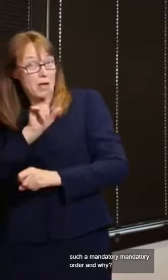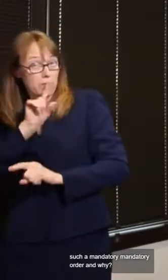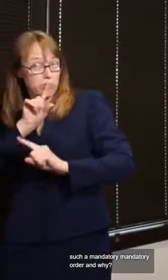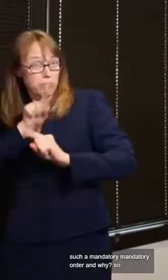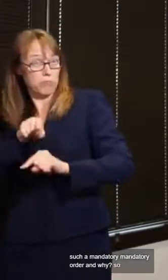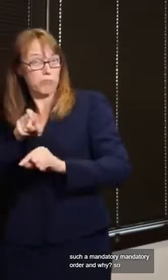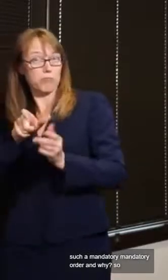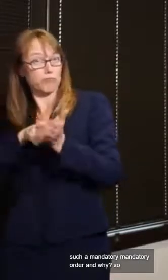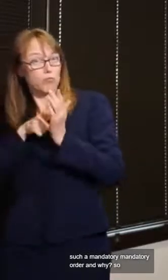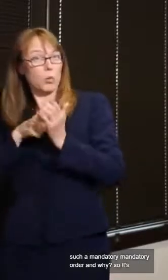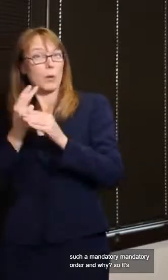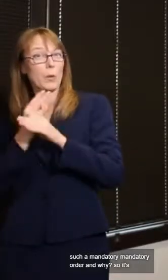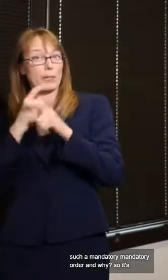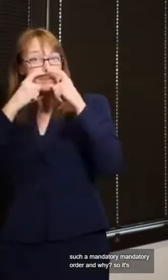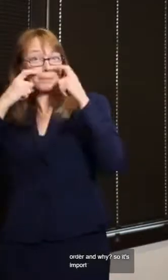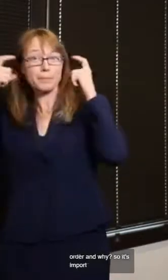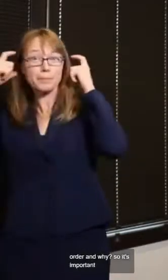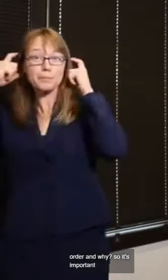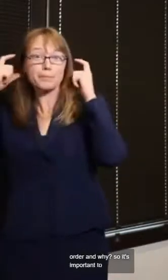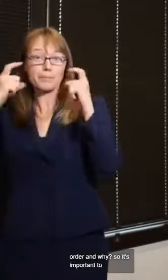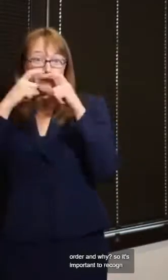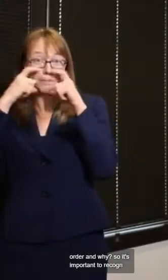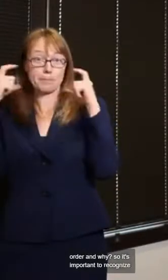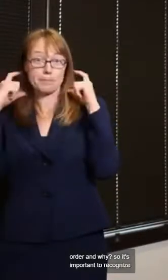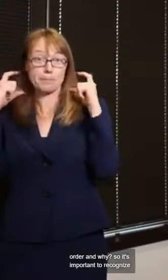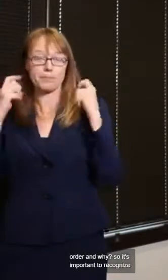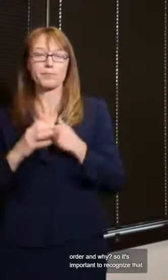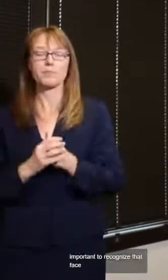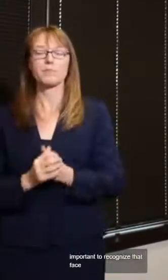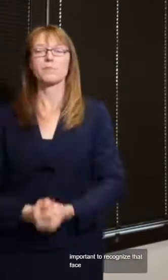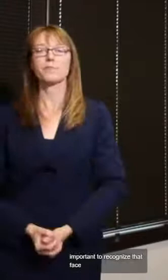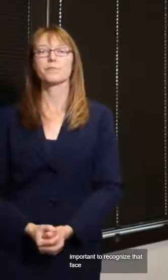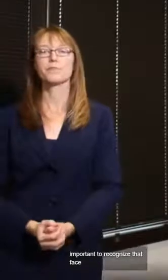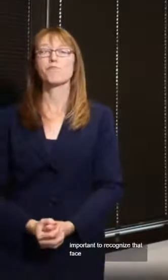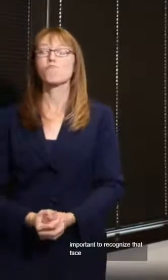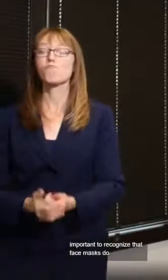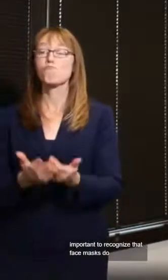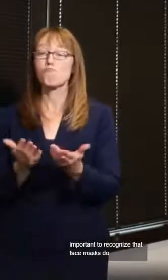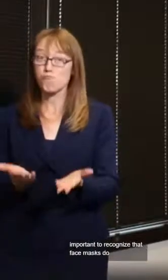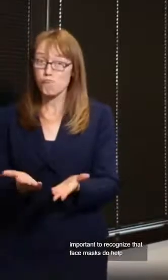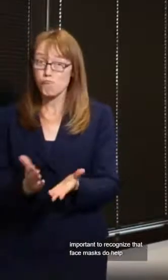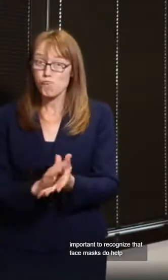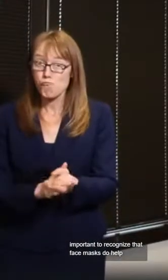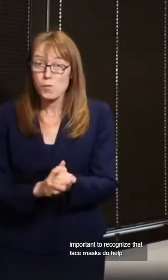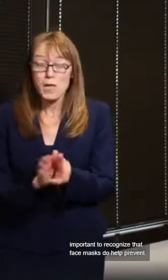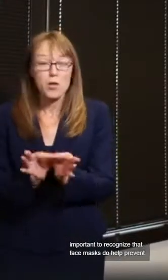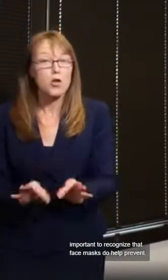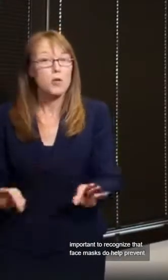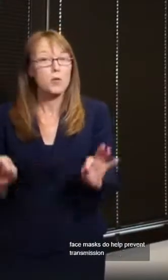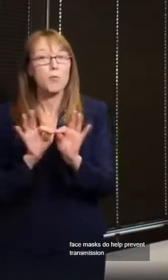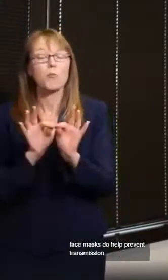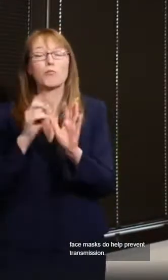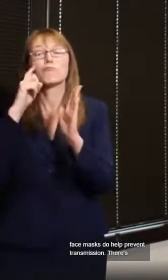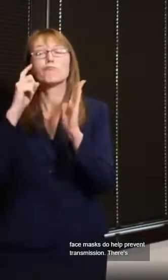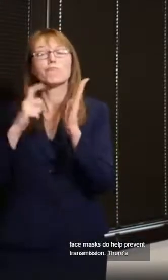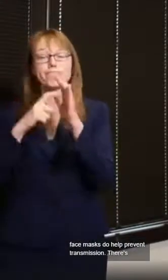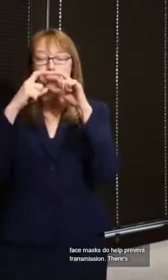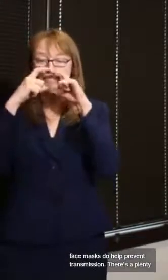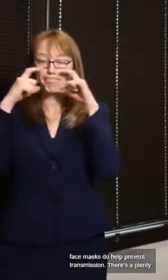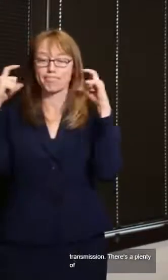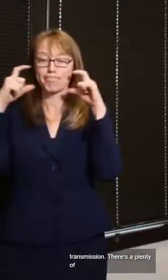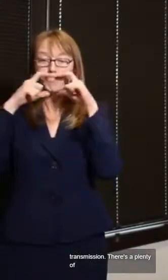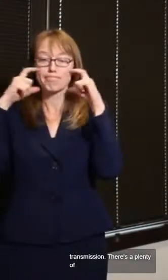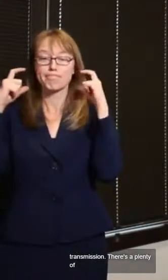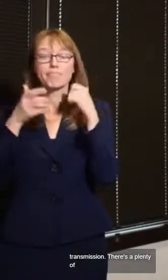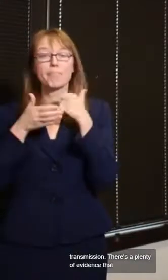So it's important to recognize that face masks do help prevent transmission. There's plenty of evidence